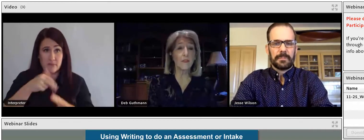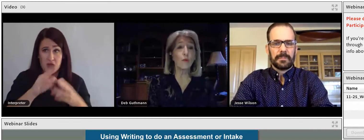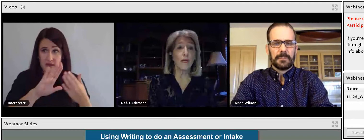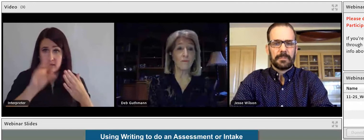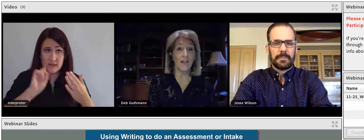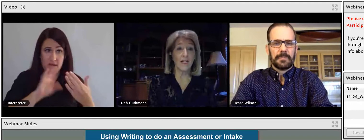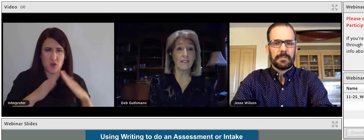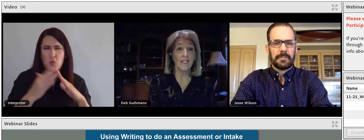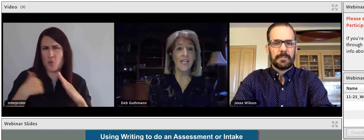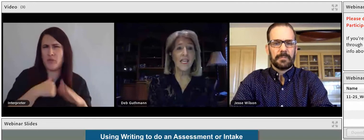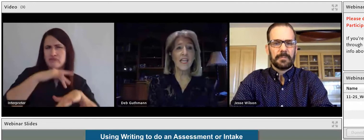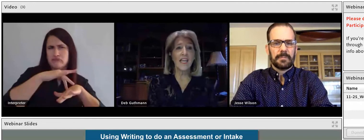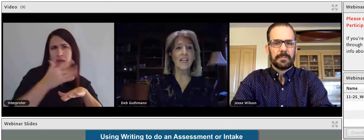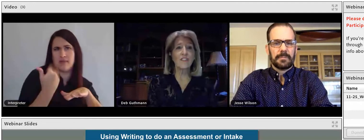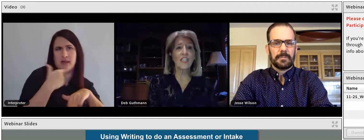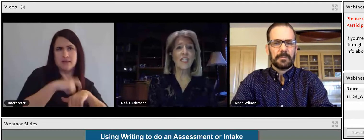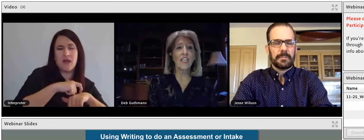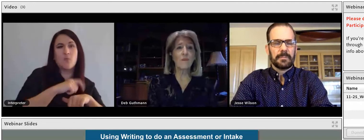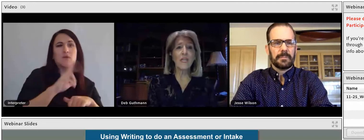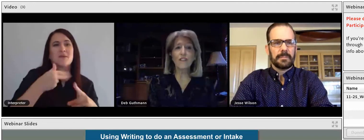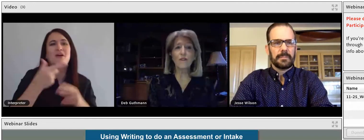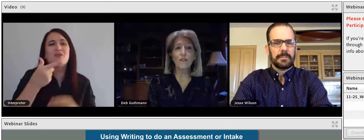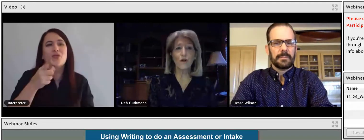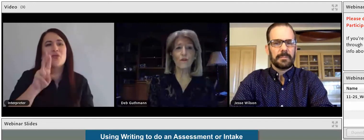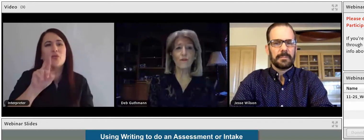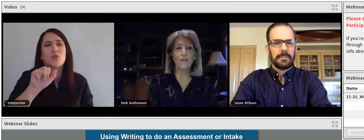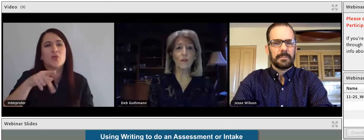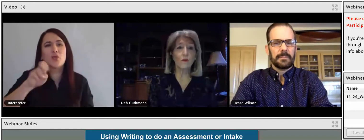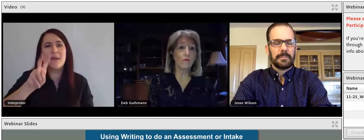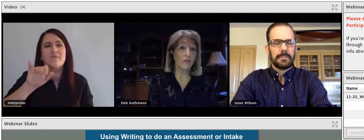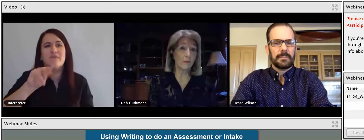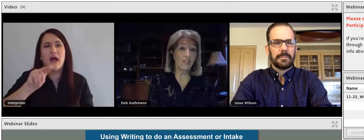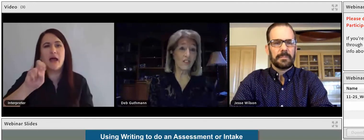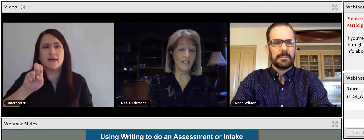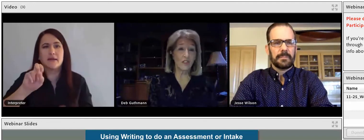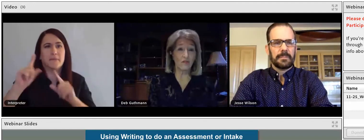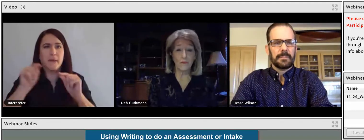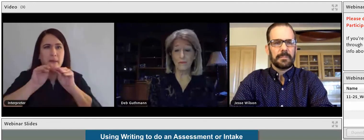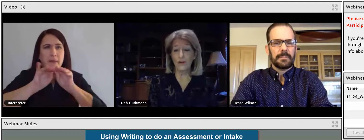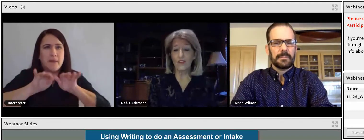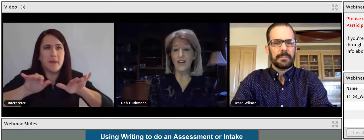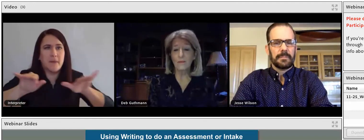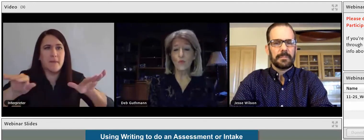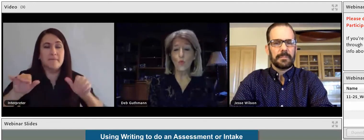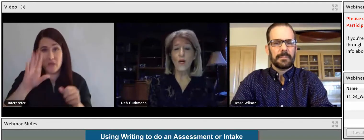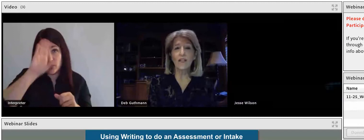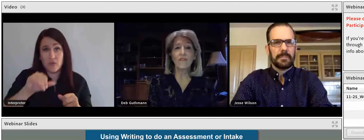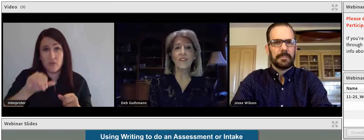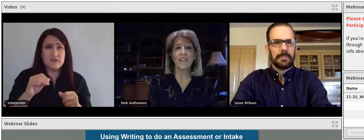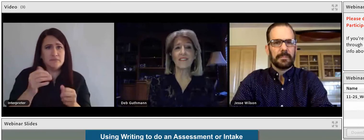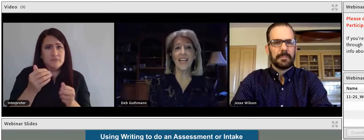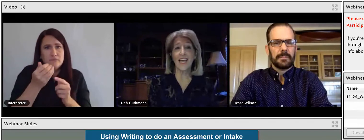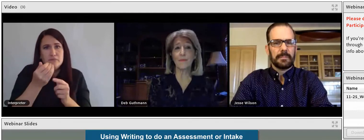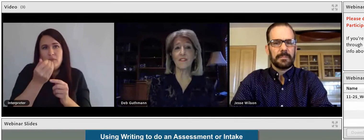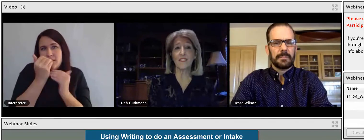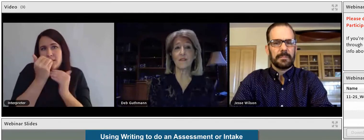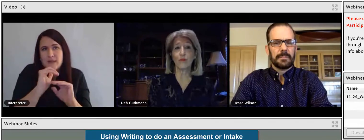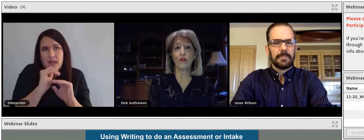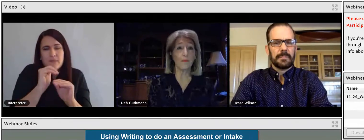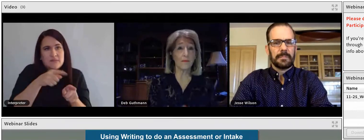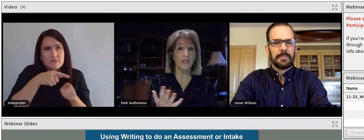last time the grapevine. And because there's so few specialized treatment programs, one of the things